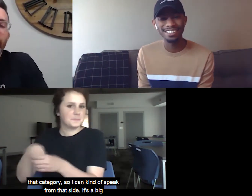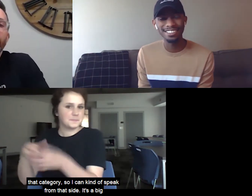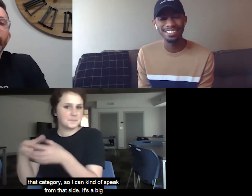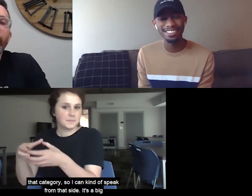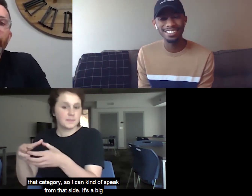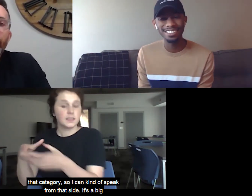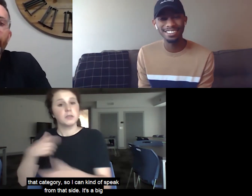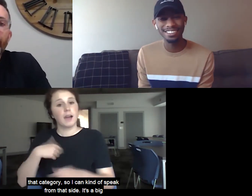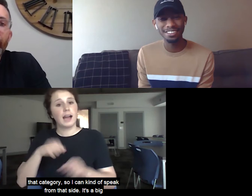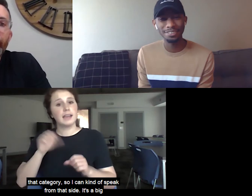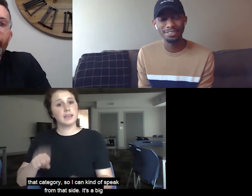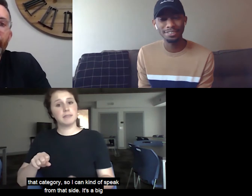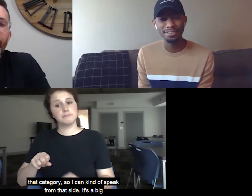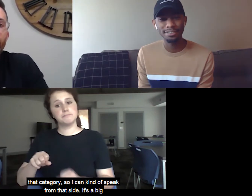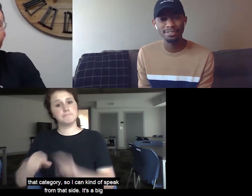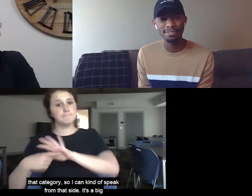speak